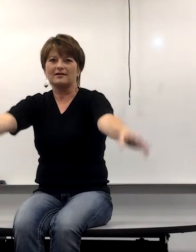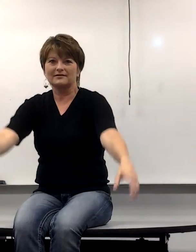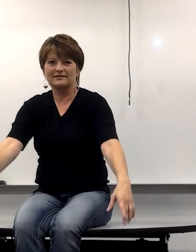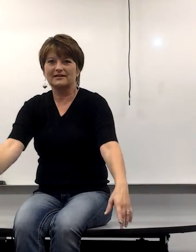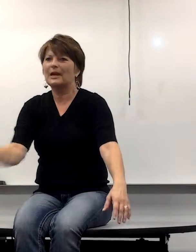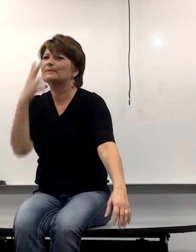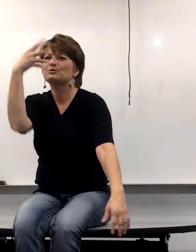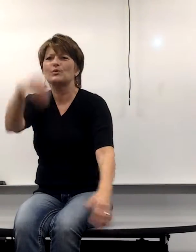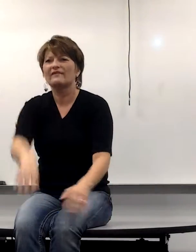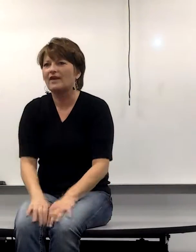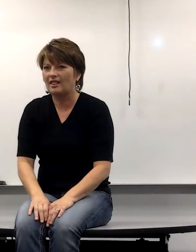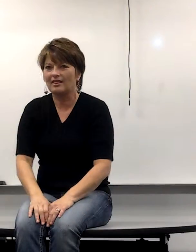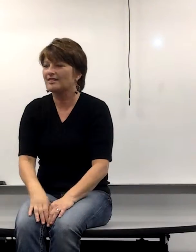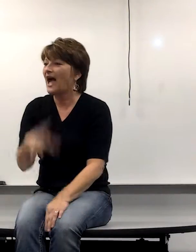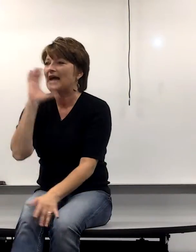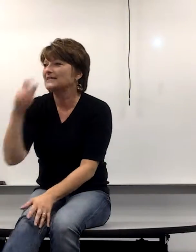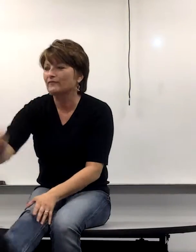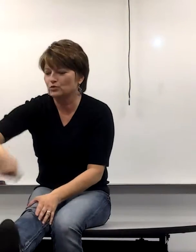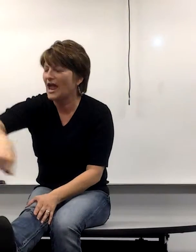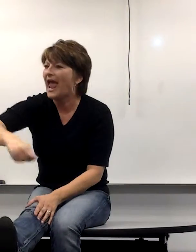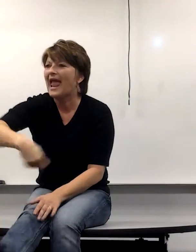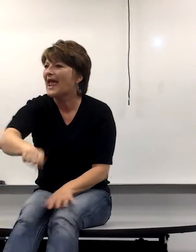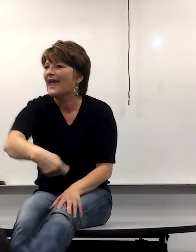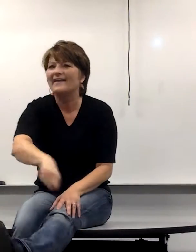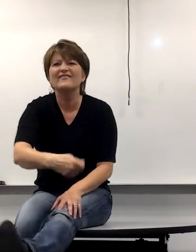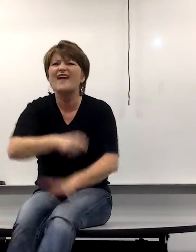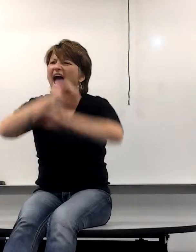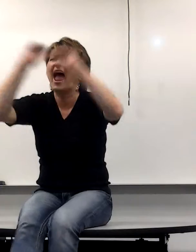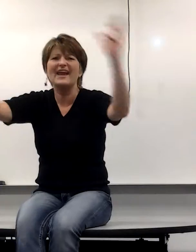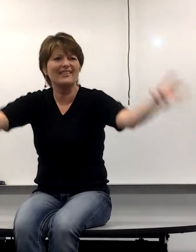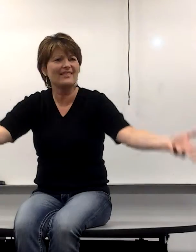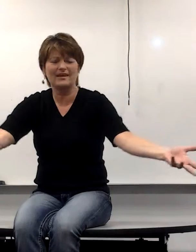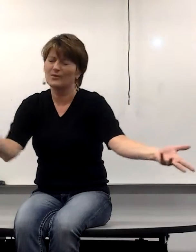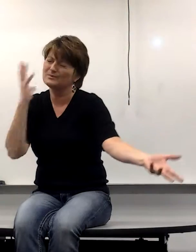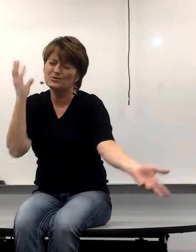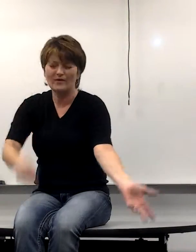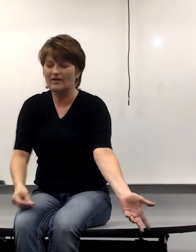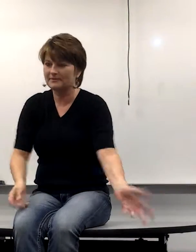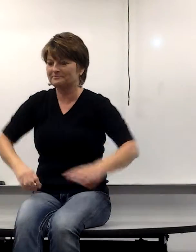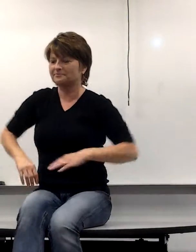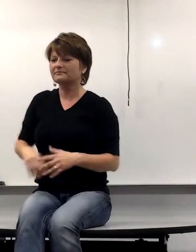all over my body. It was beautiful. I didn't have to shave, nothing. It was beautiful.